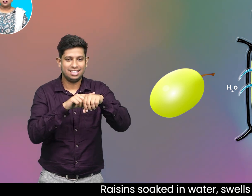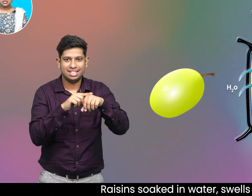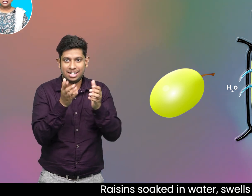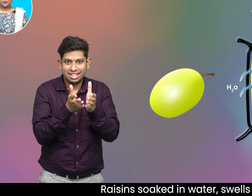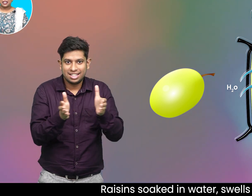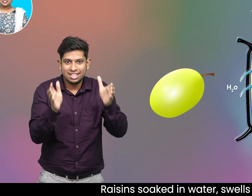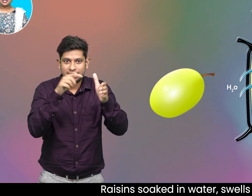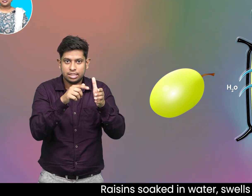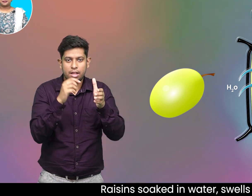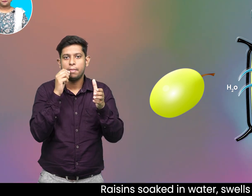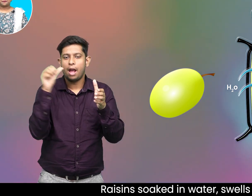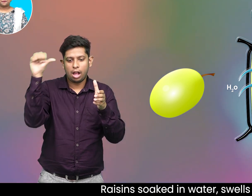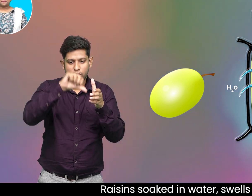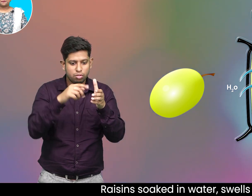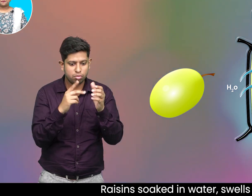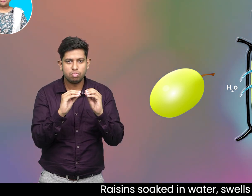water swells.